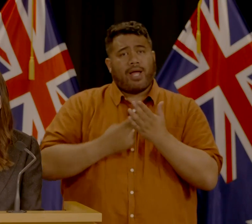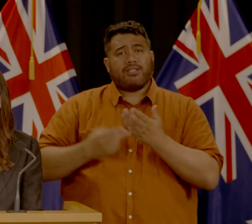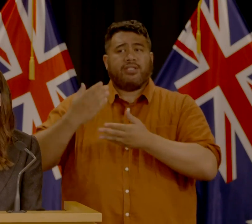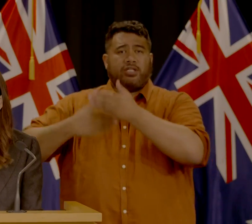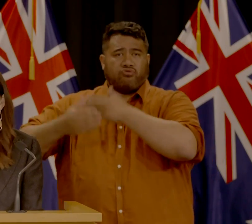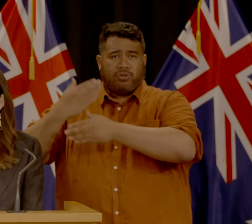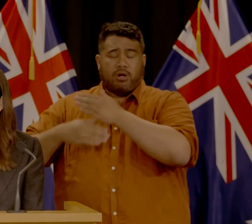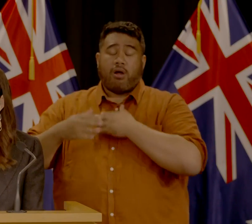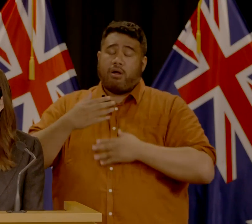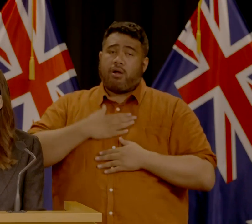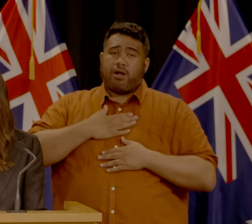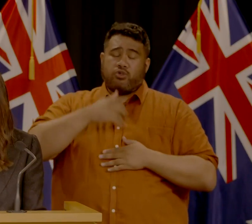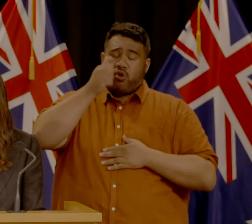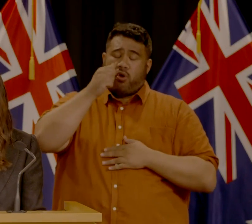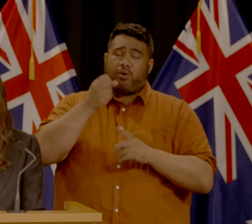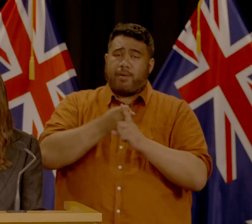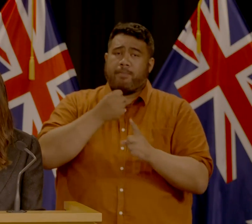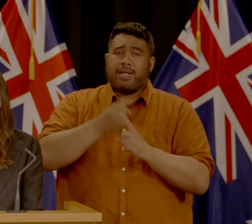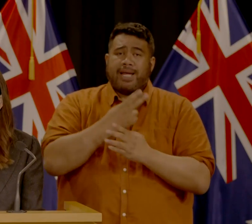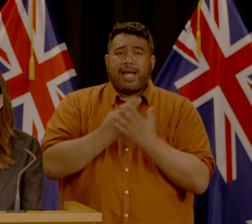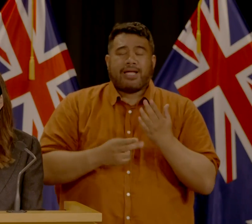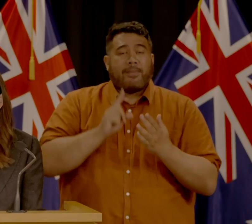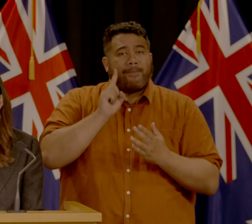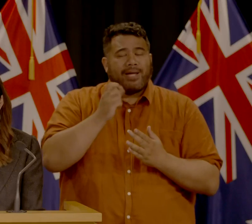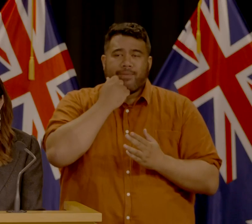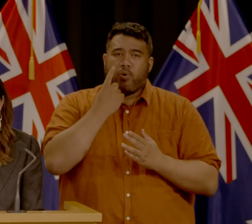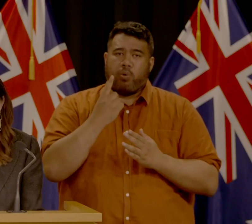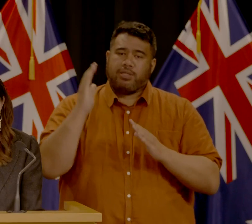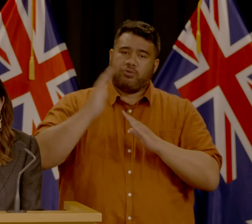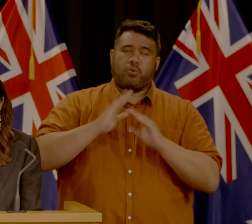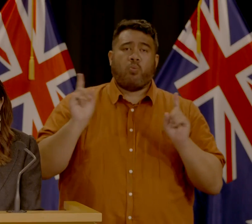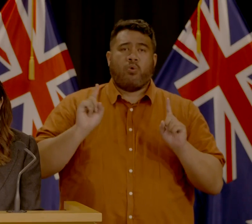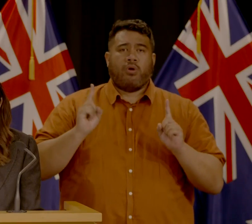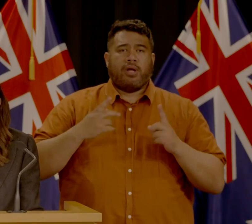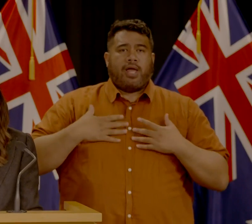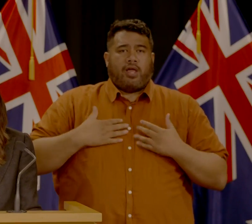sector, but we are making this decision in the best interest of New Zealanders.